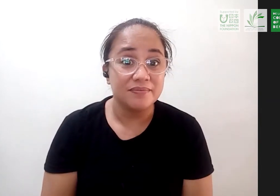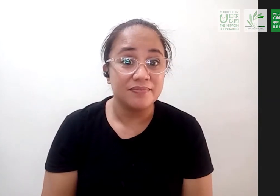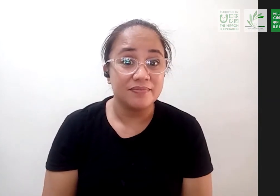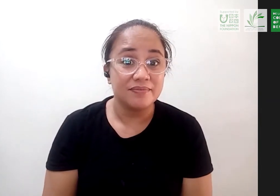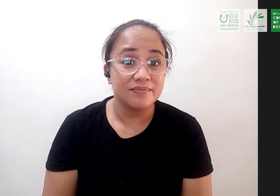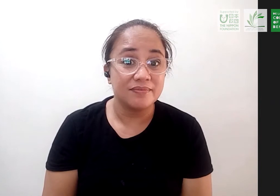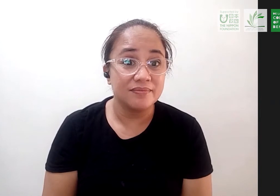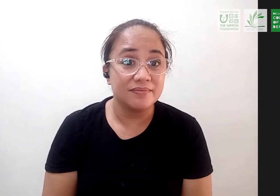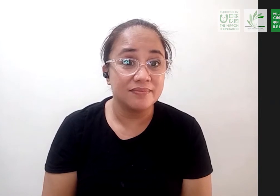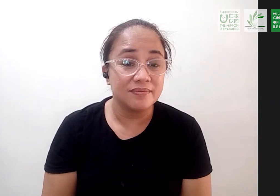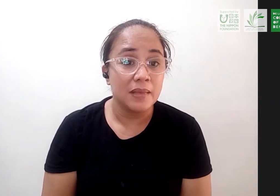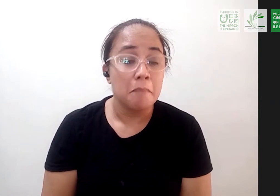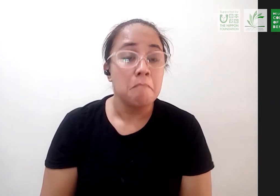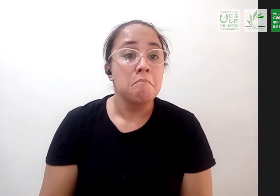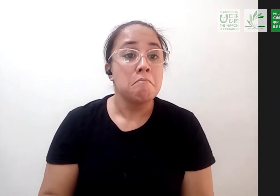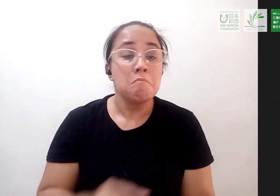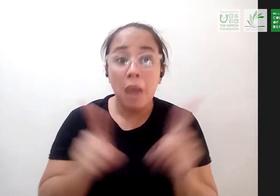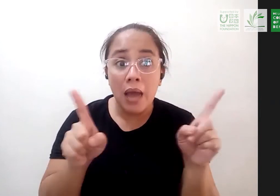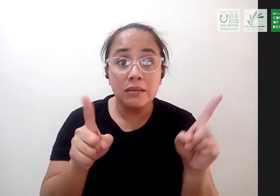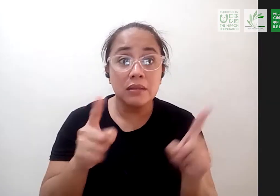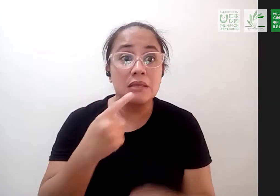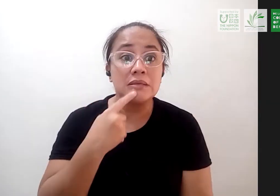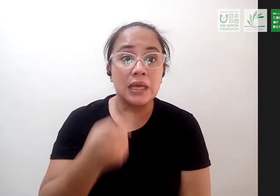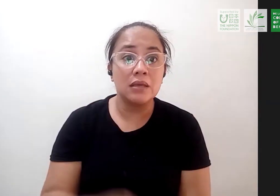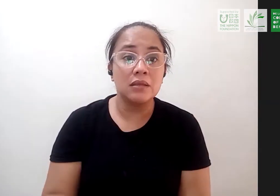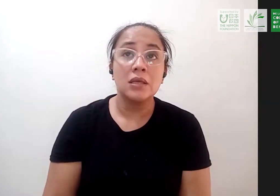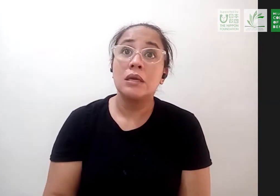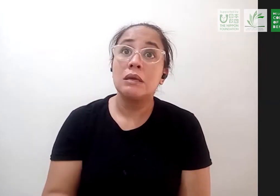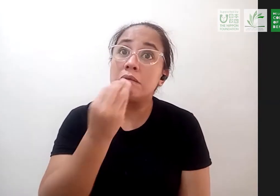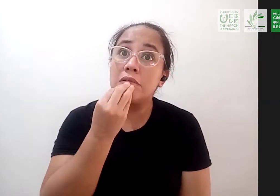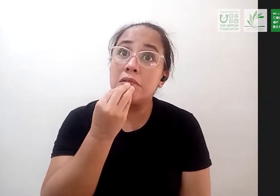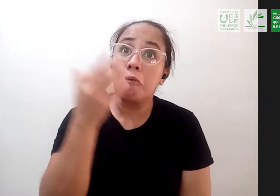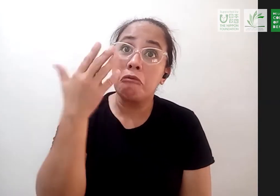But to say you eat finish,